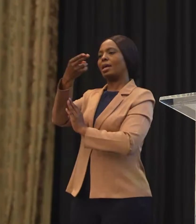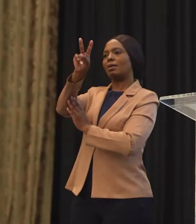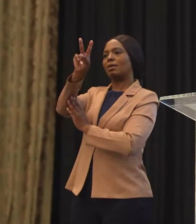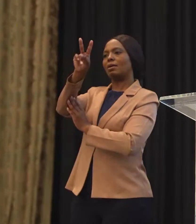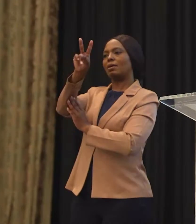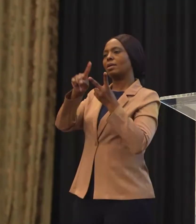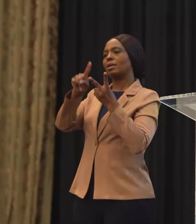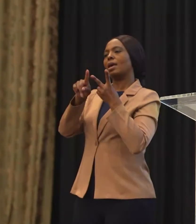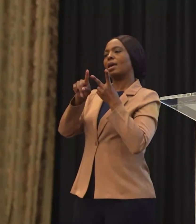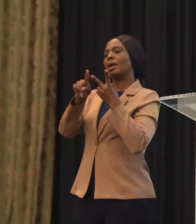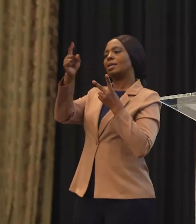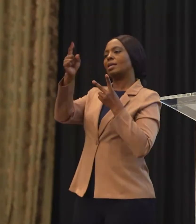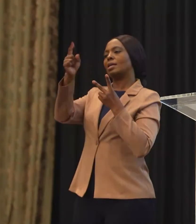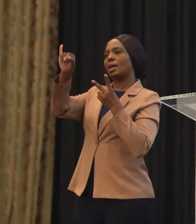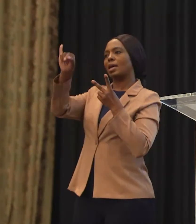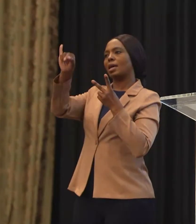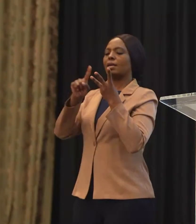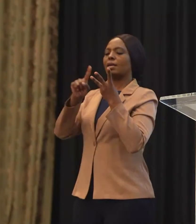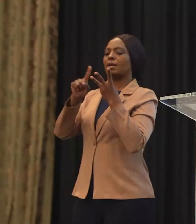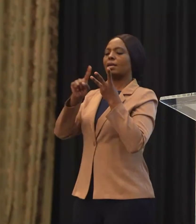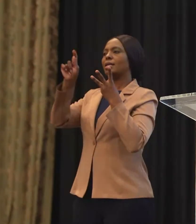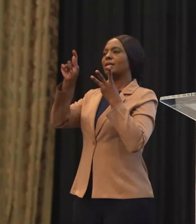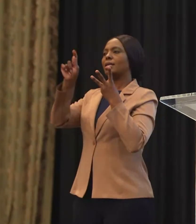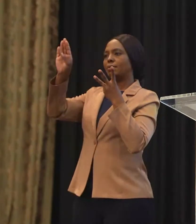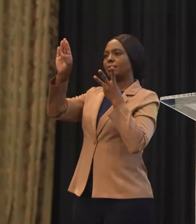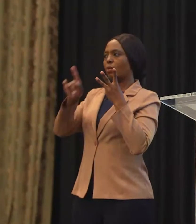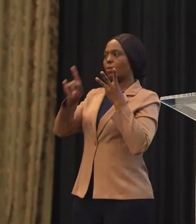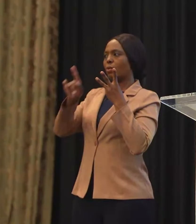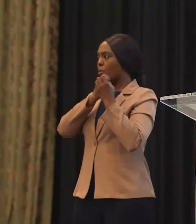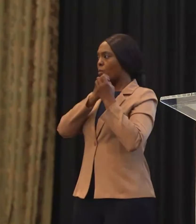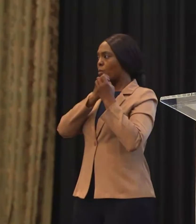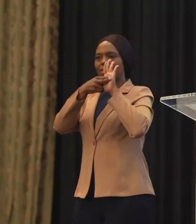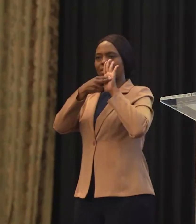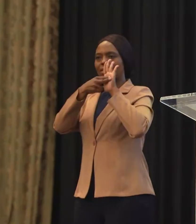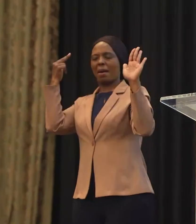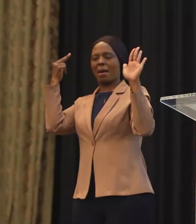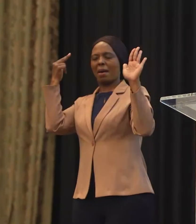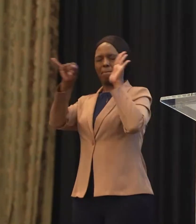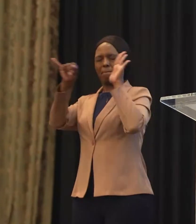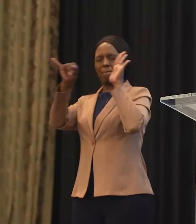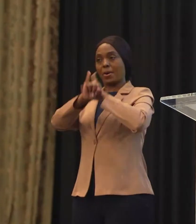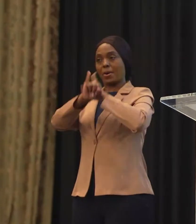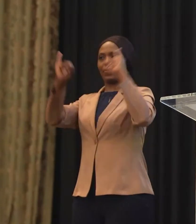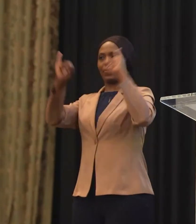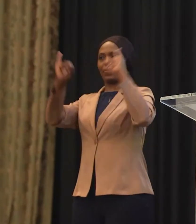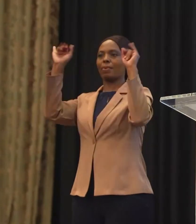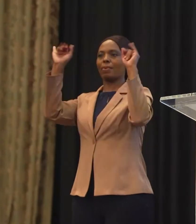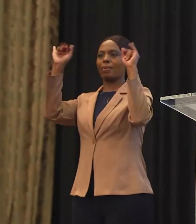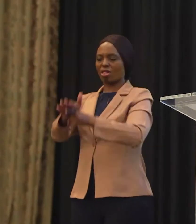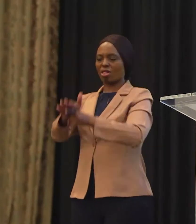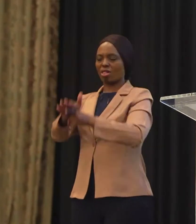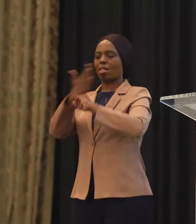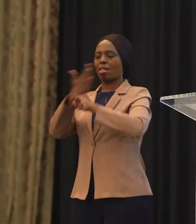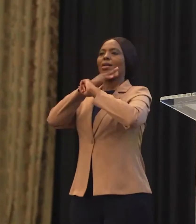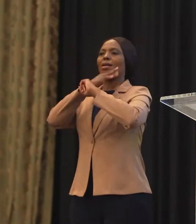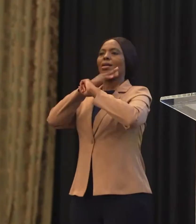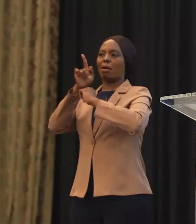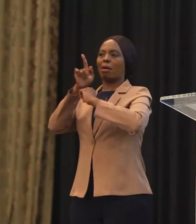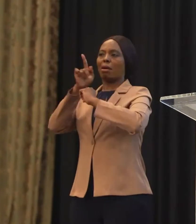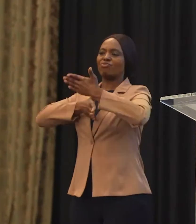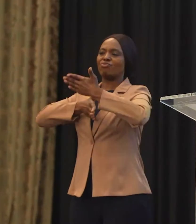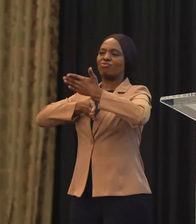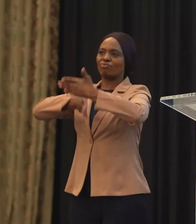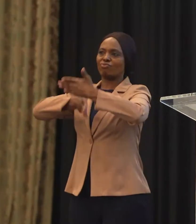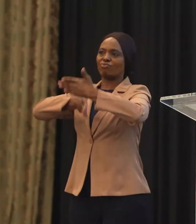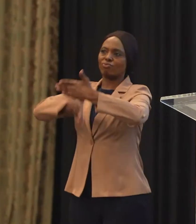around breaking down barriers. And if you look at stigma and discrimination, it's about breaking down barriers that